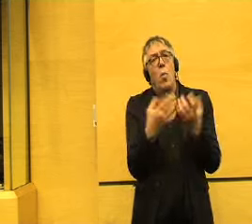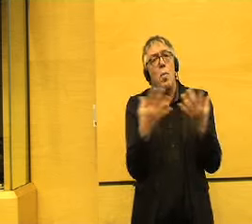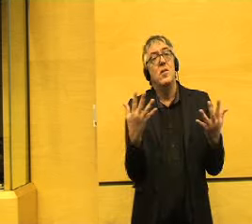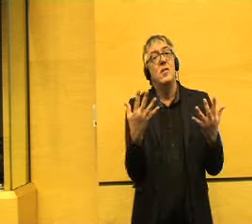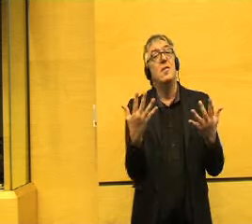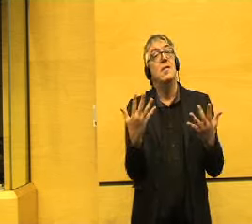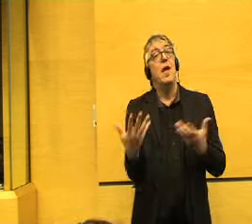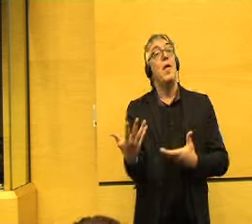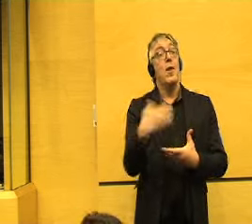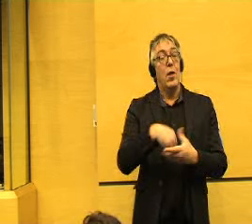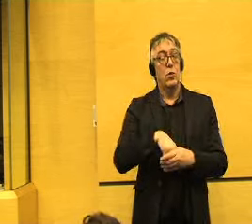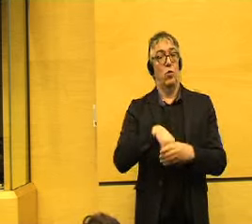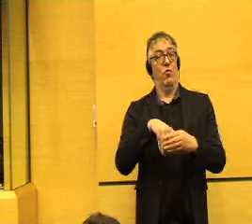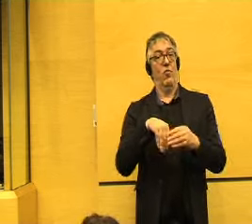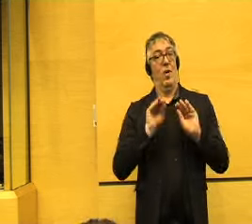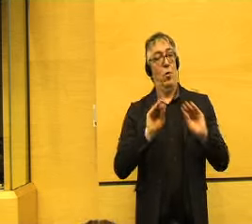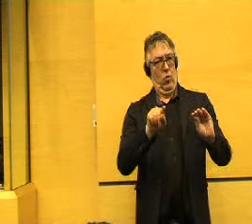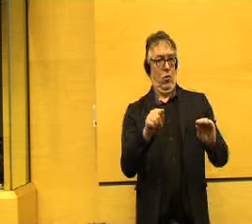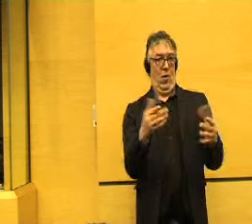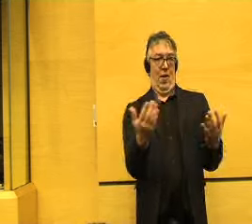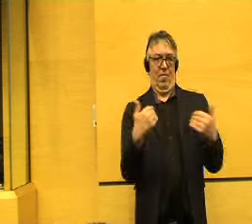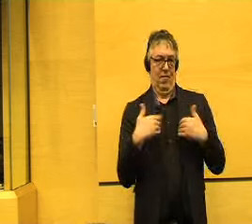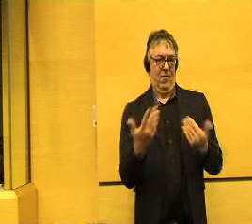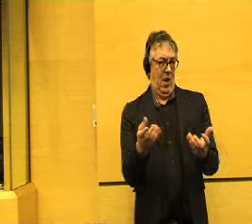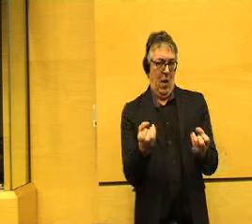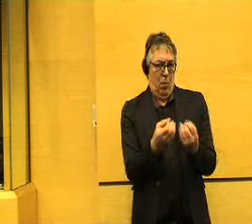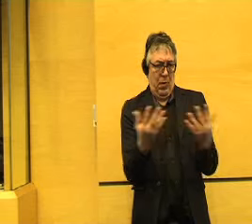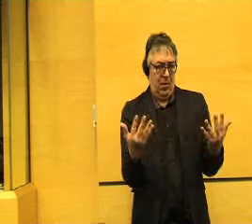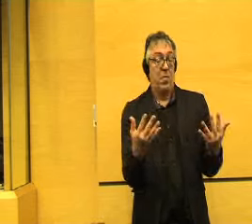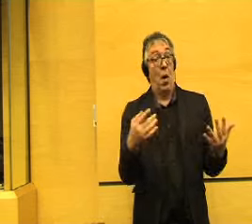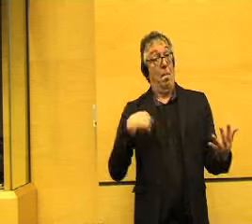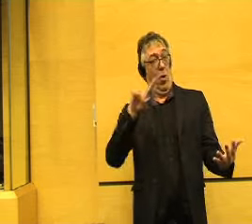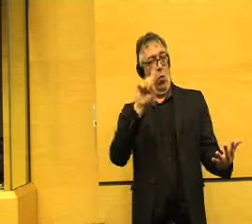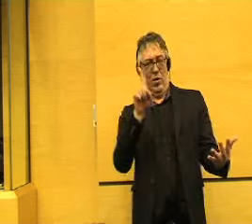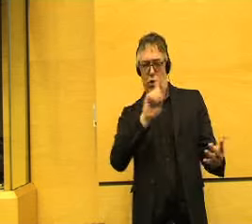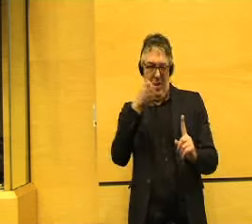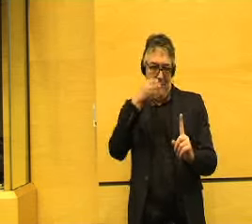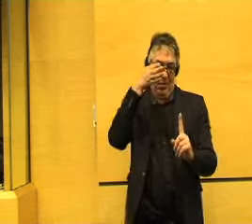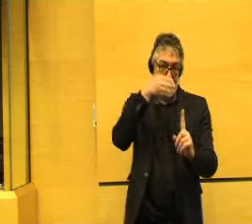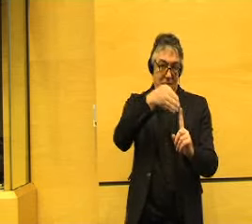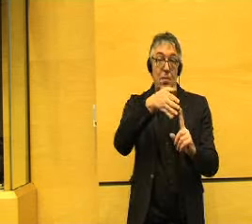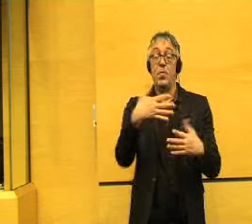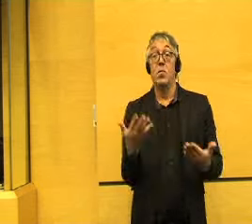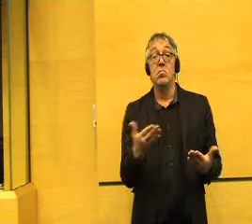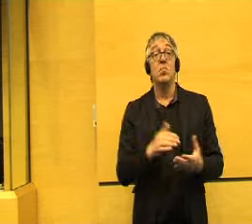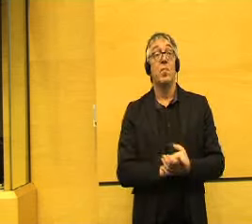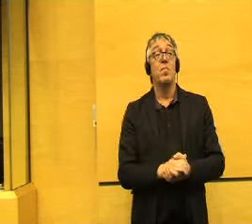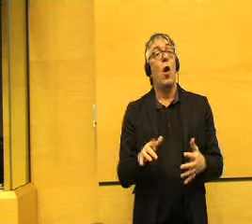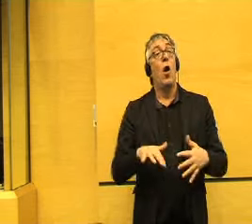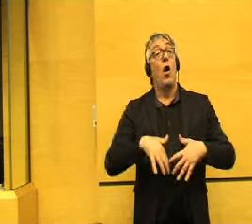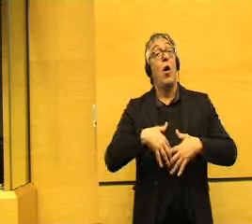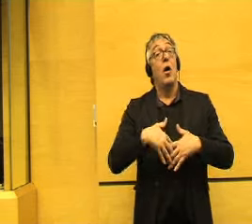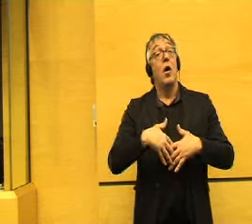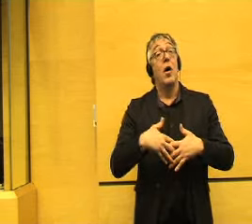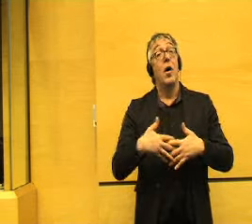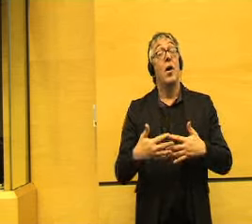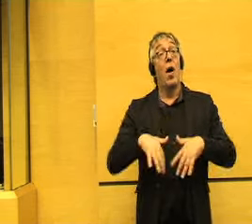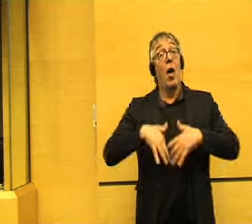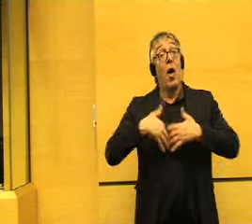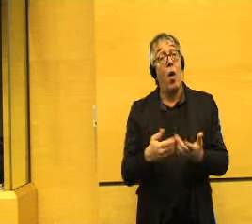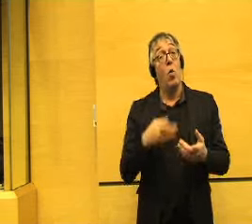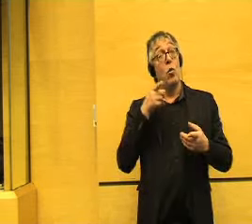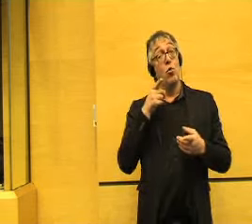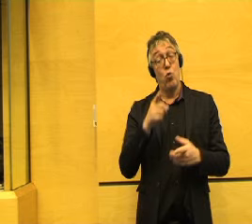in the state party. My question here relates to the procedure on qualifying teachers in inclusive and